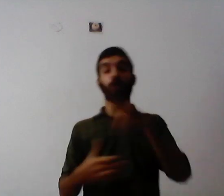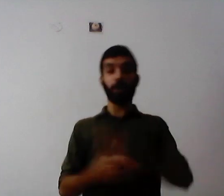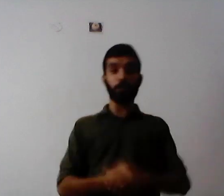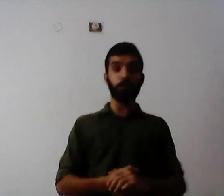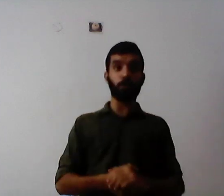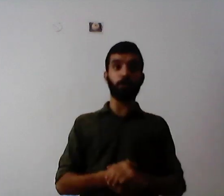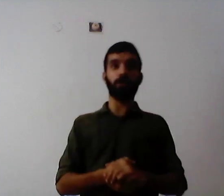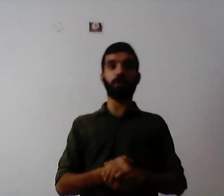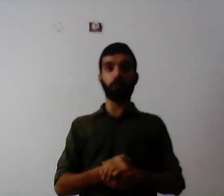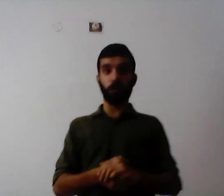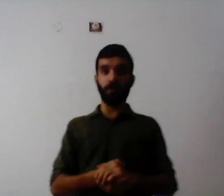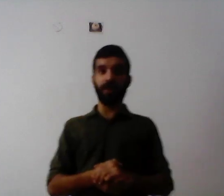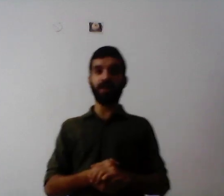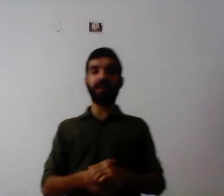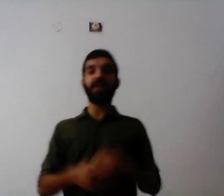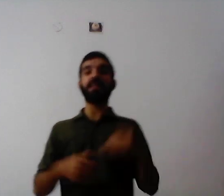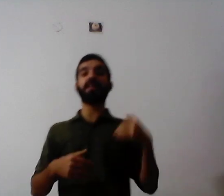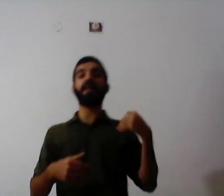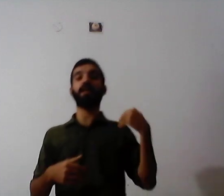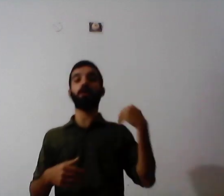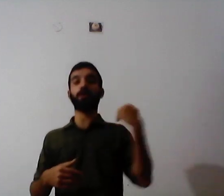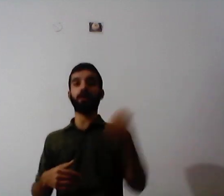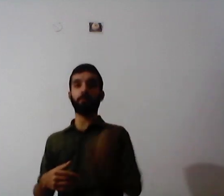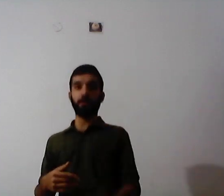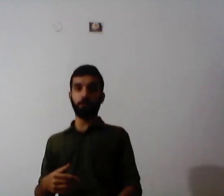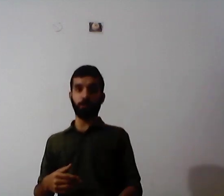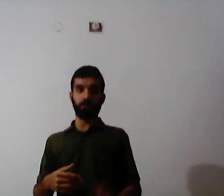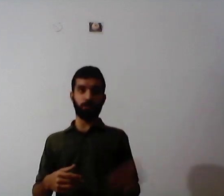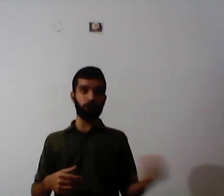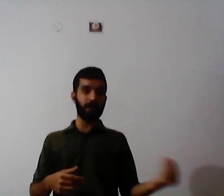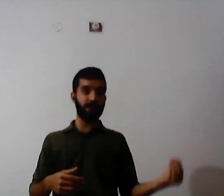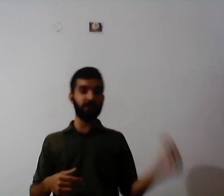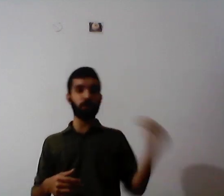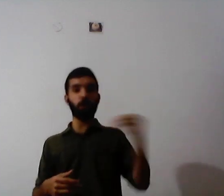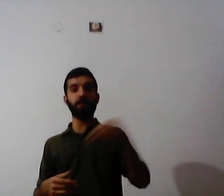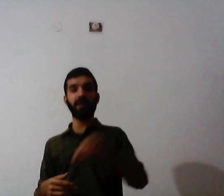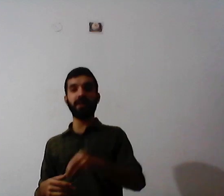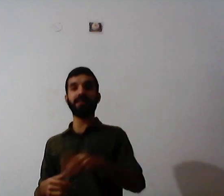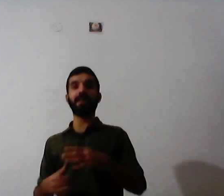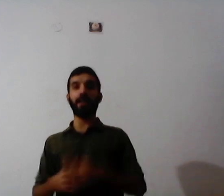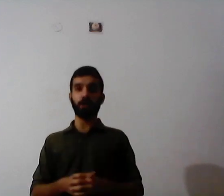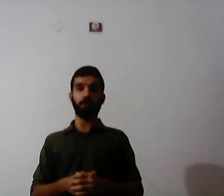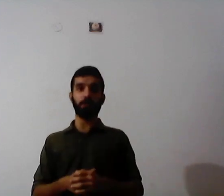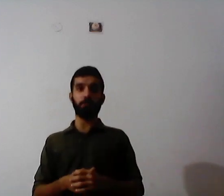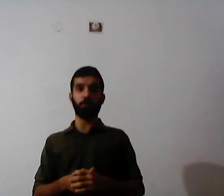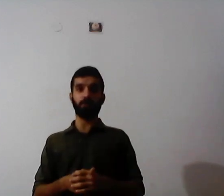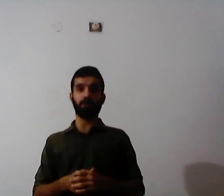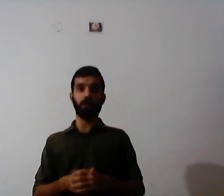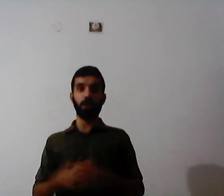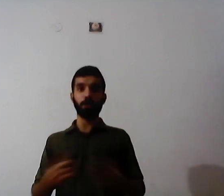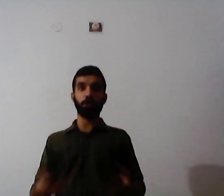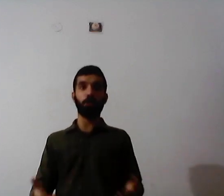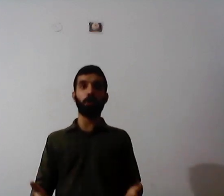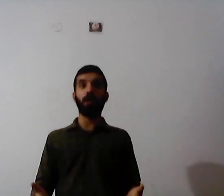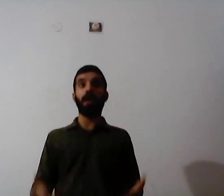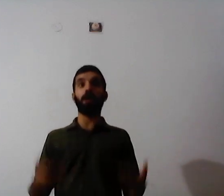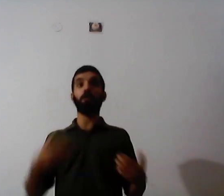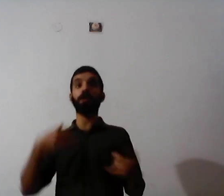liquid solvent is an endothermic process. So that dissolving is an endothermic process. So according to